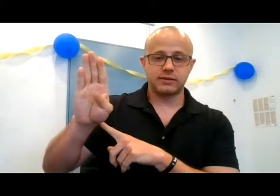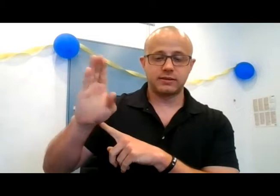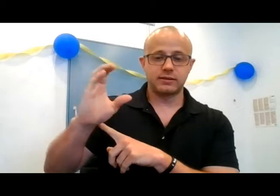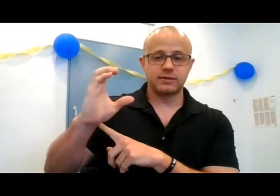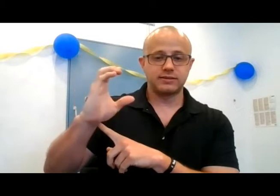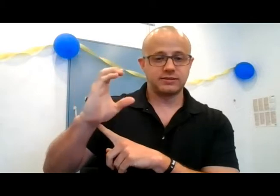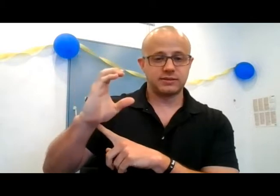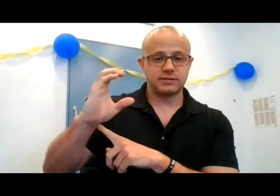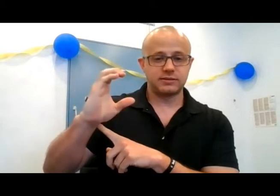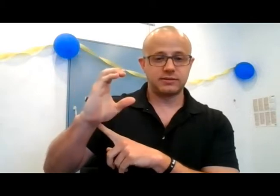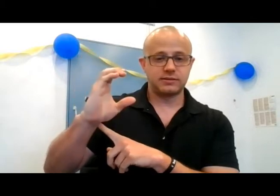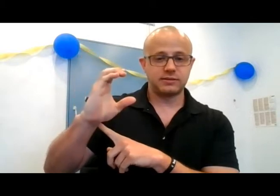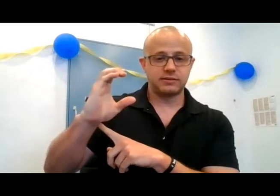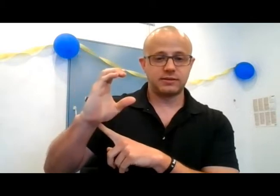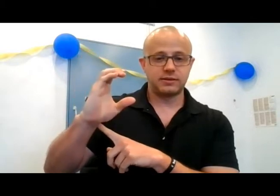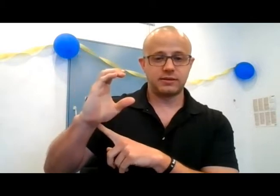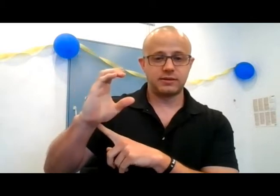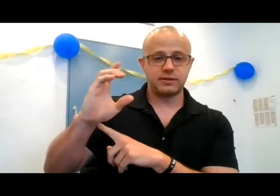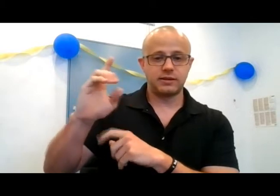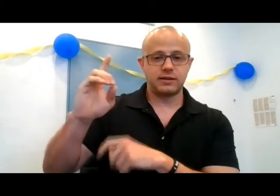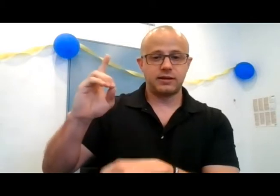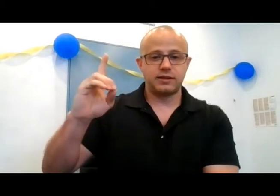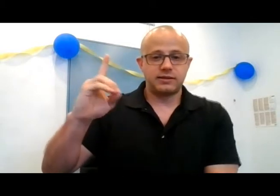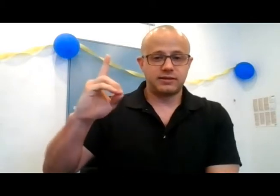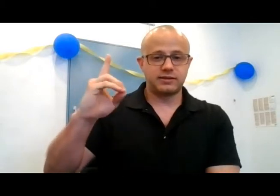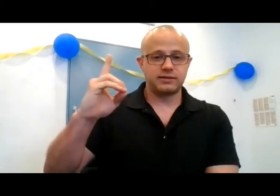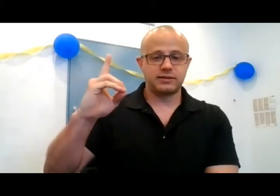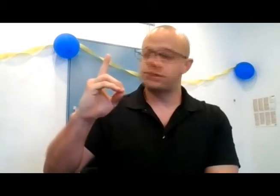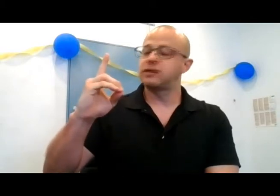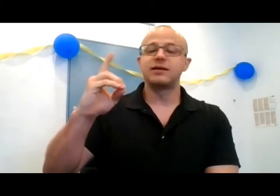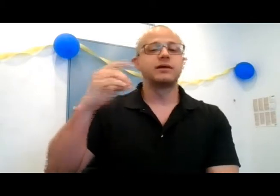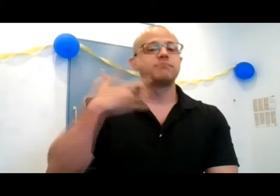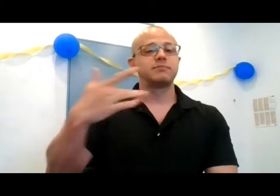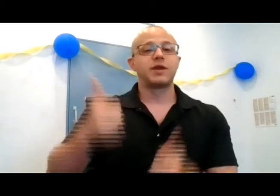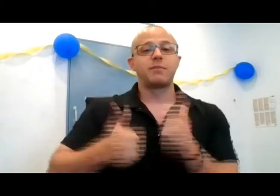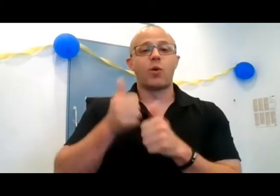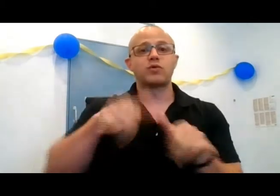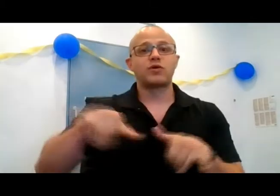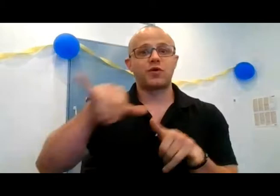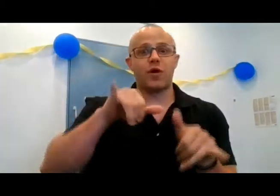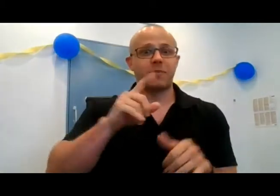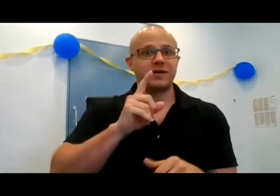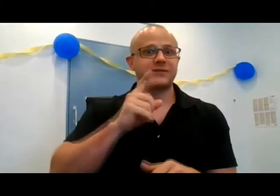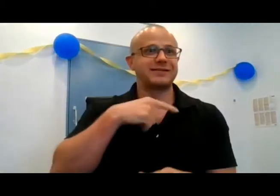is B, this is C, D.